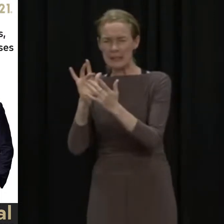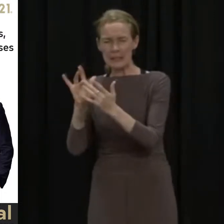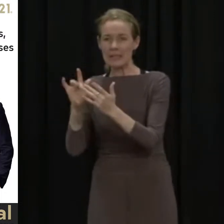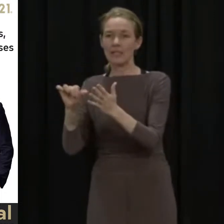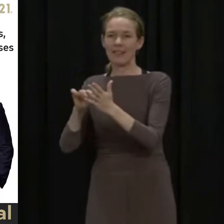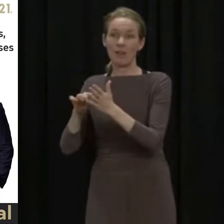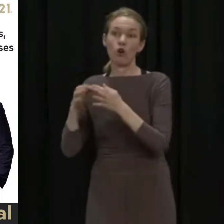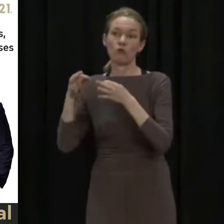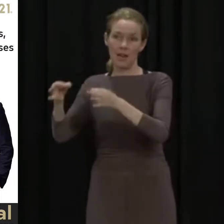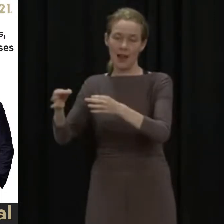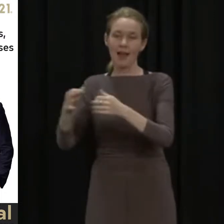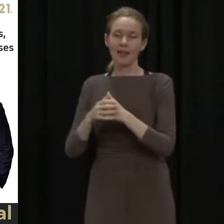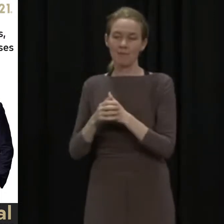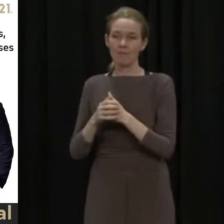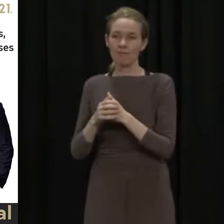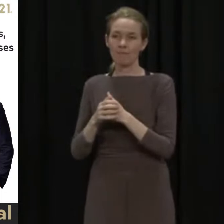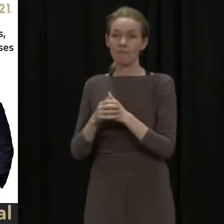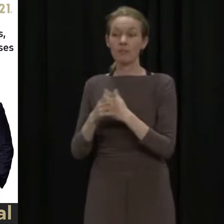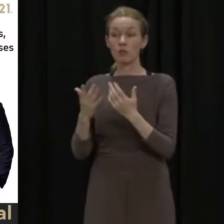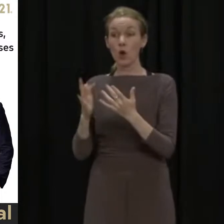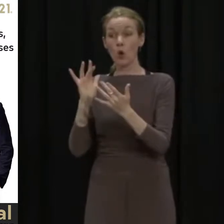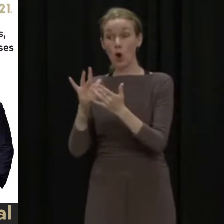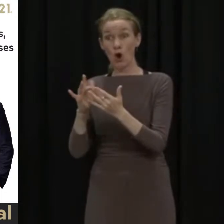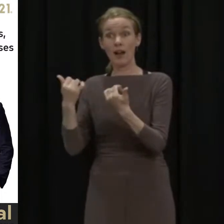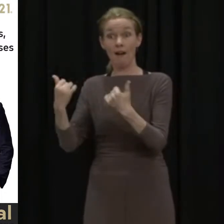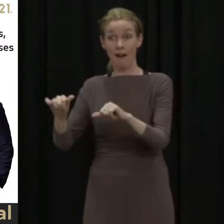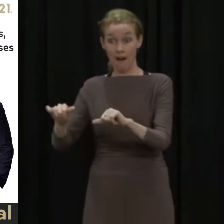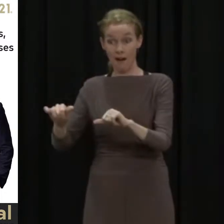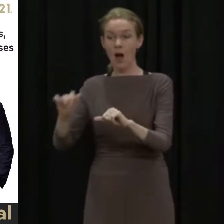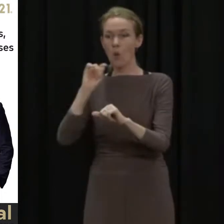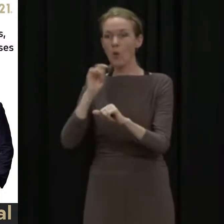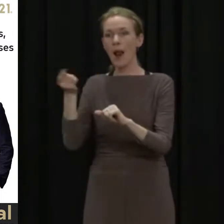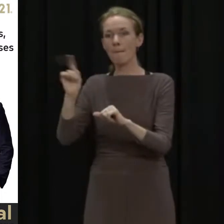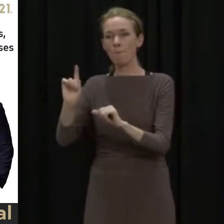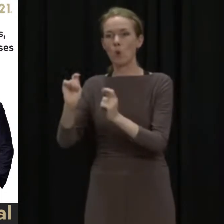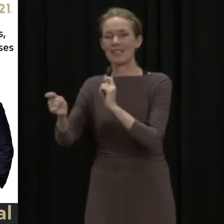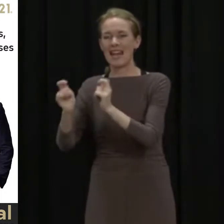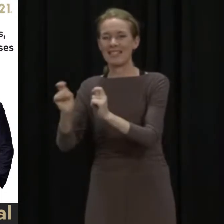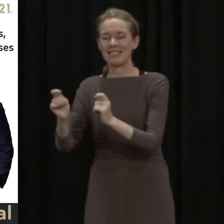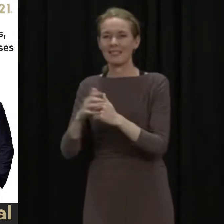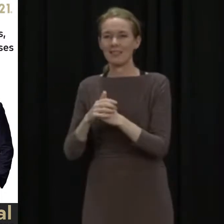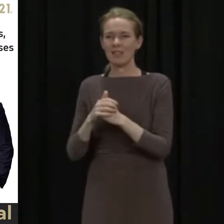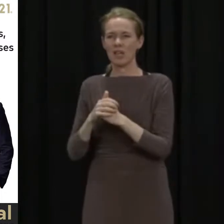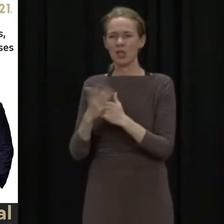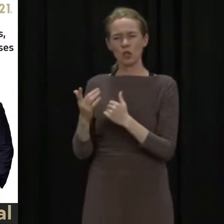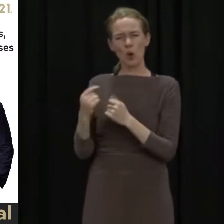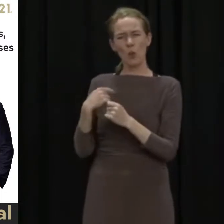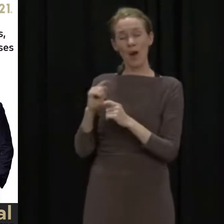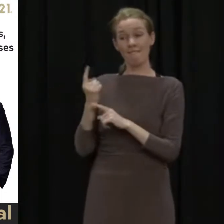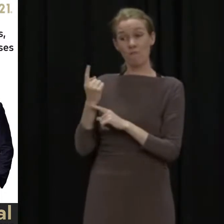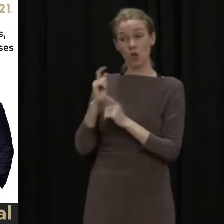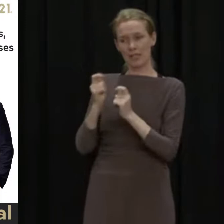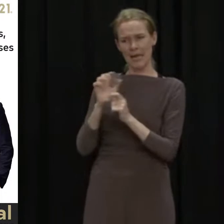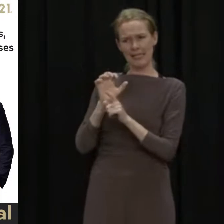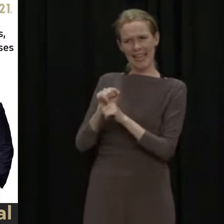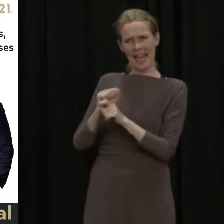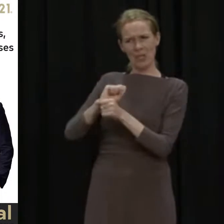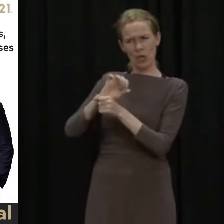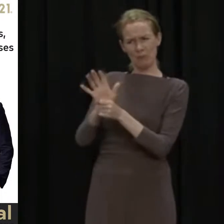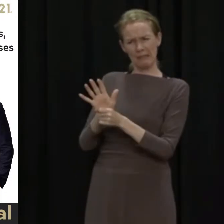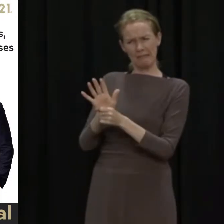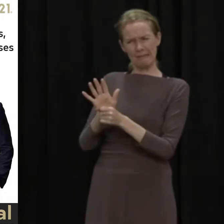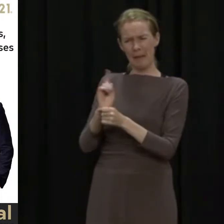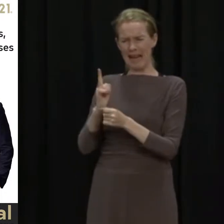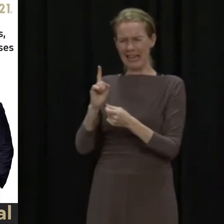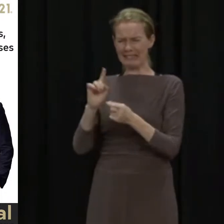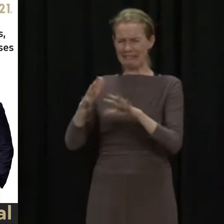made contact and they will be doing further testing. That was a weak positive, and that's our usual protocol. A CT value of